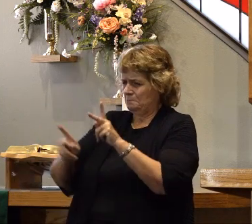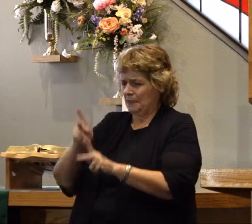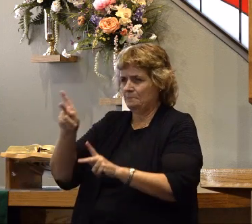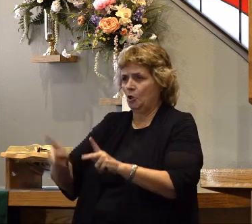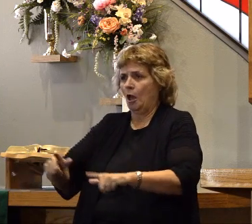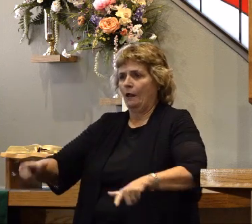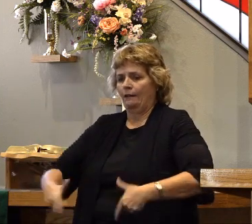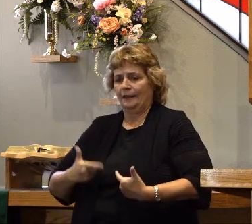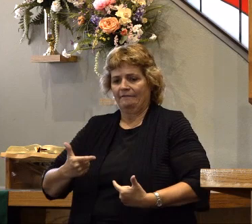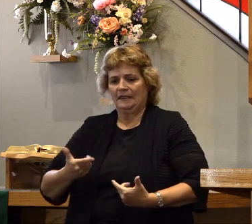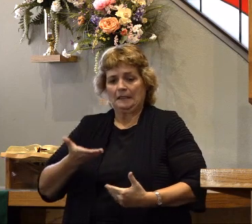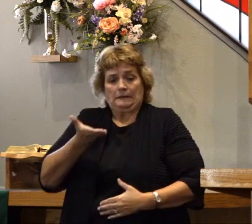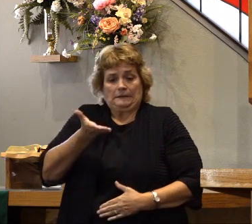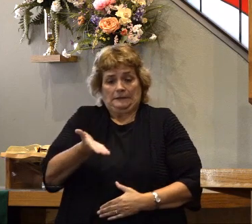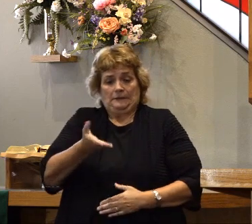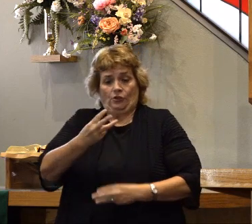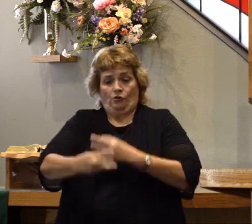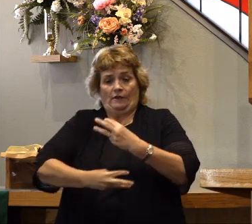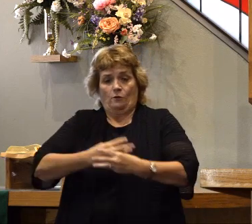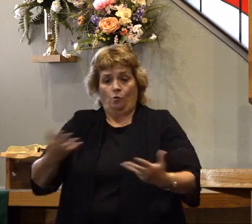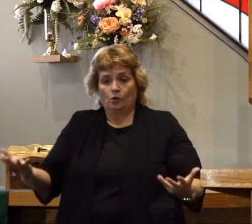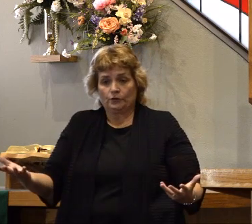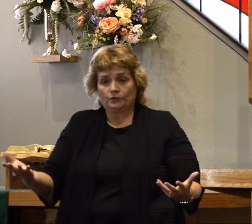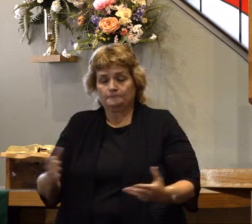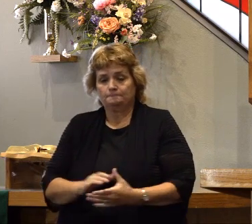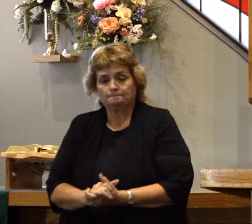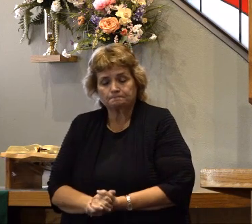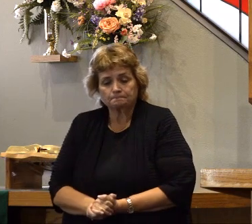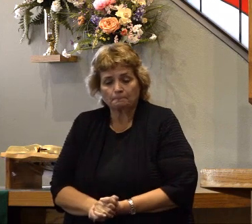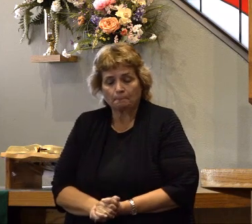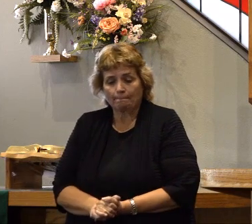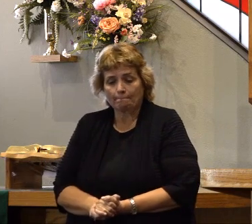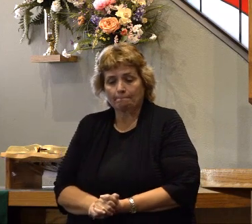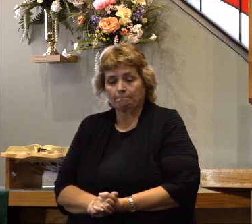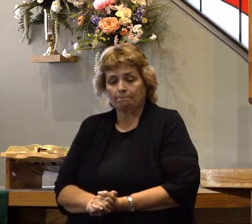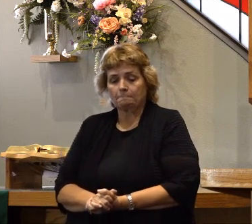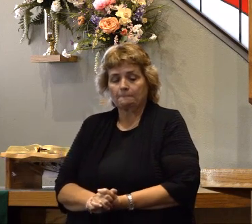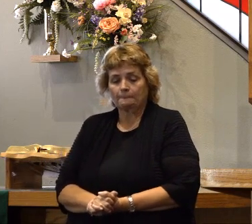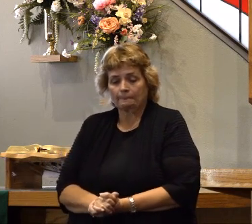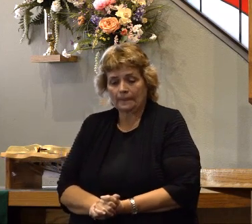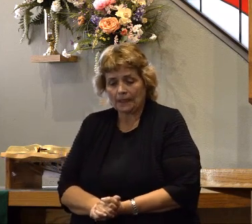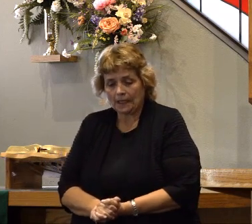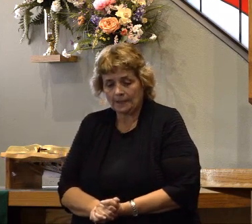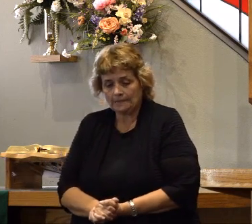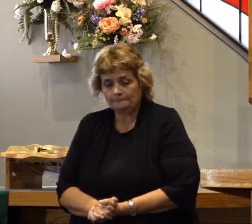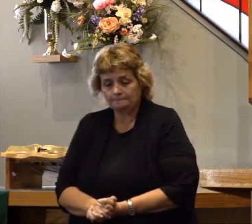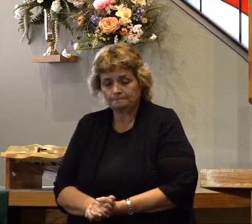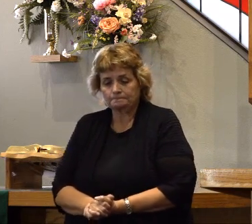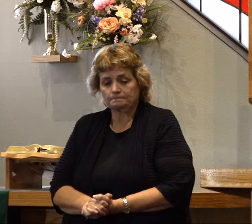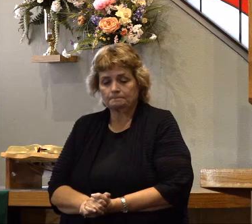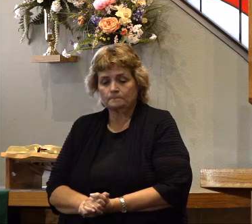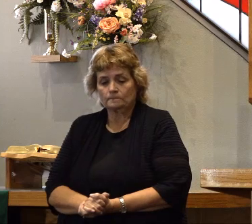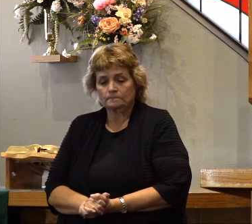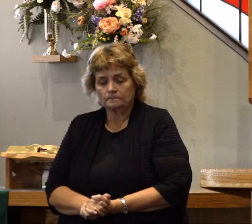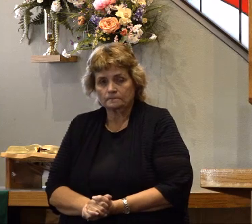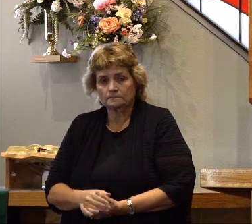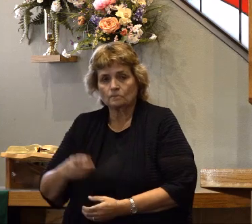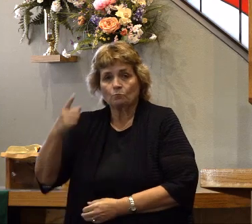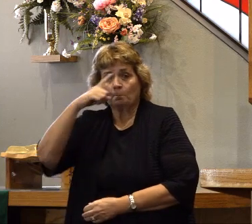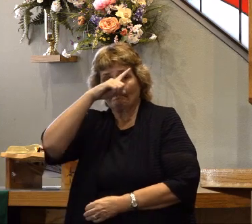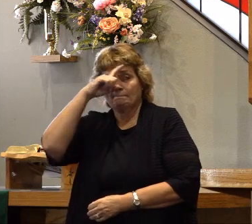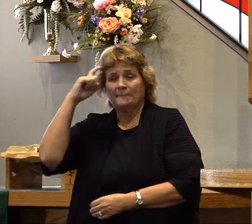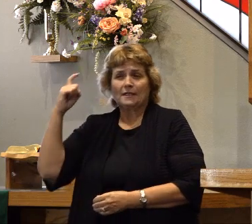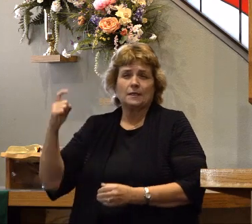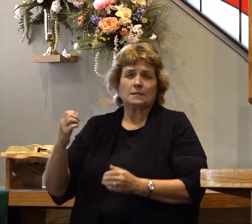living in the world. Because our epistle lesson has a number of